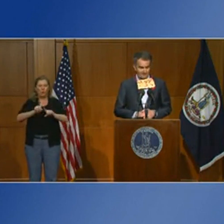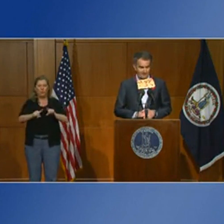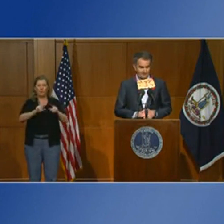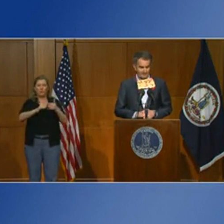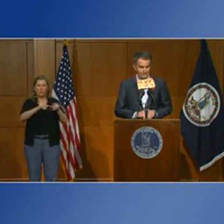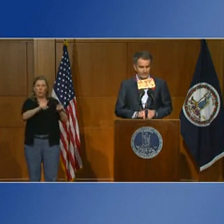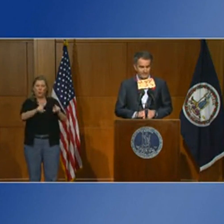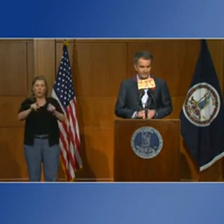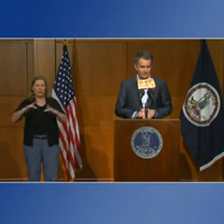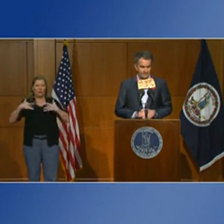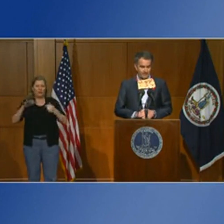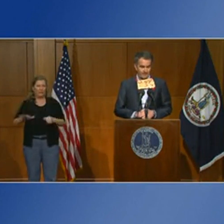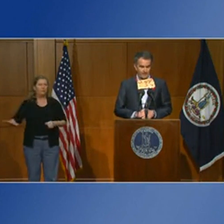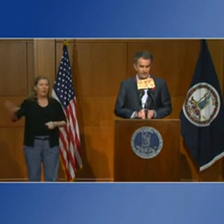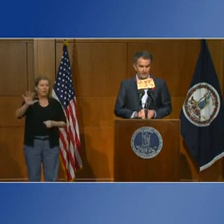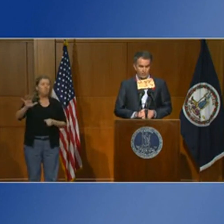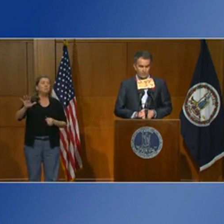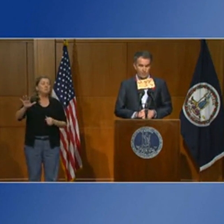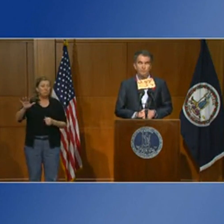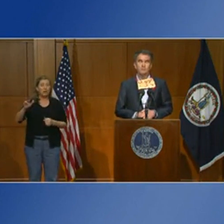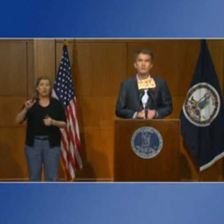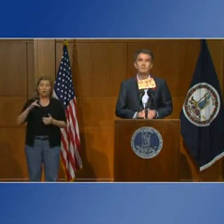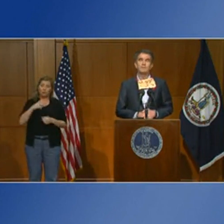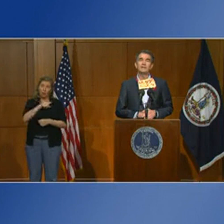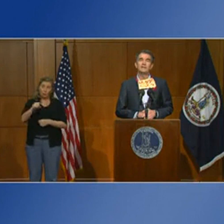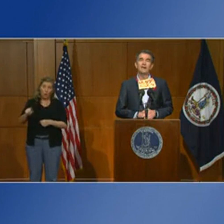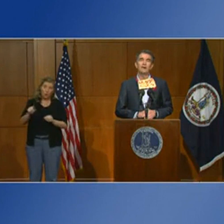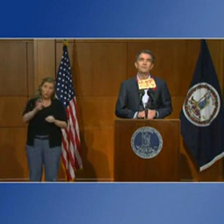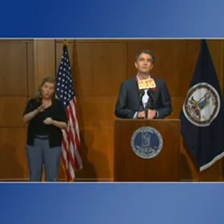testing events, and we anticipate that will include